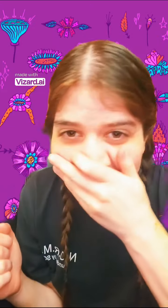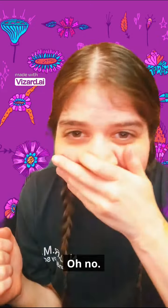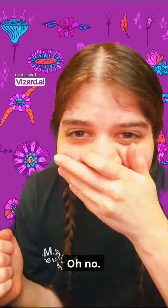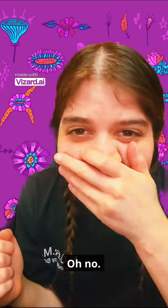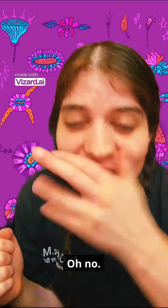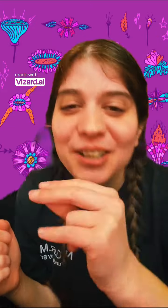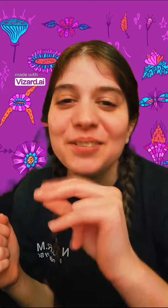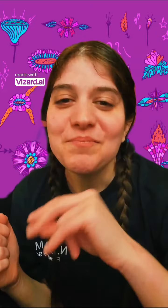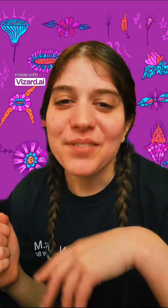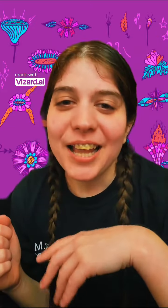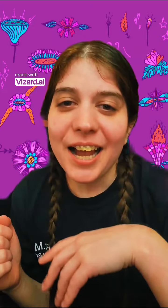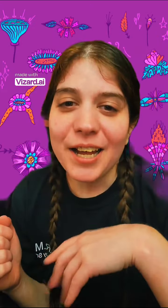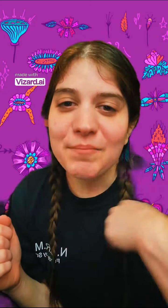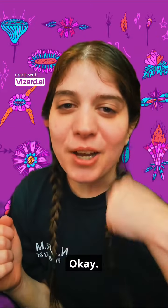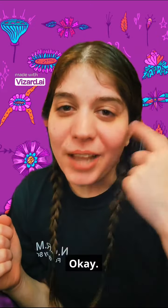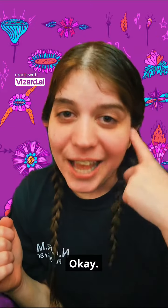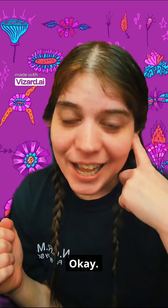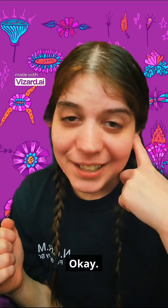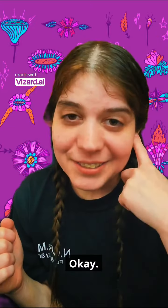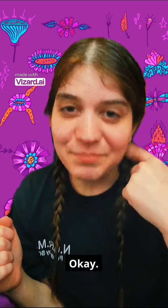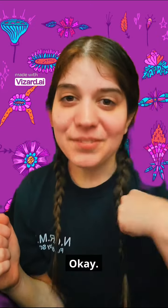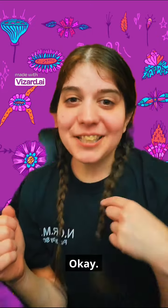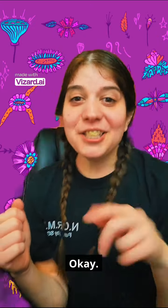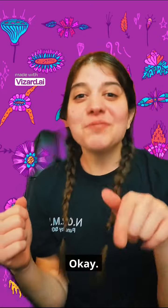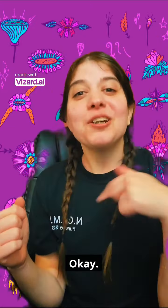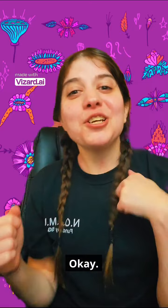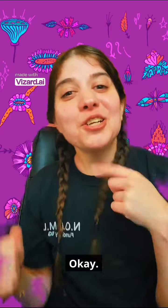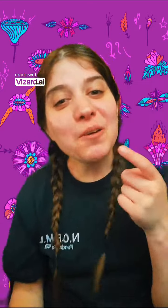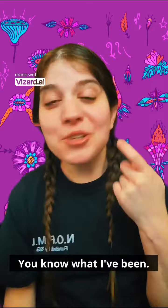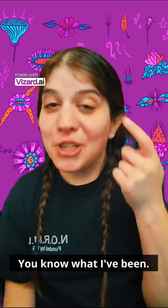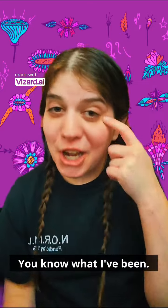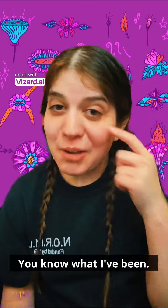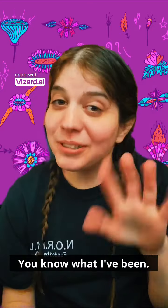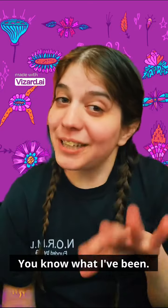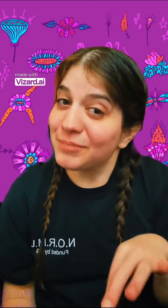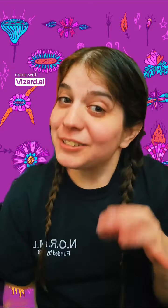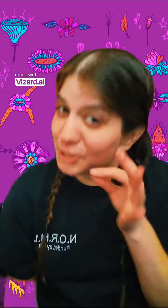Oh no. Okay, you know what I've been